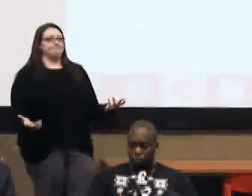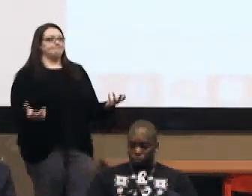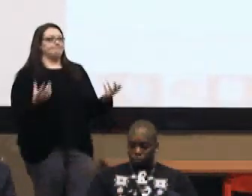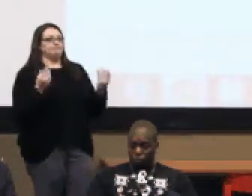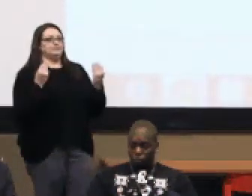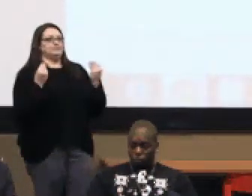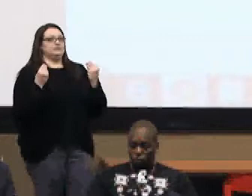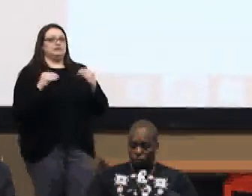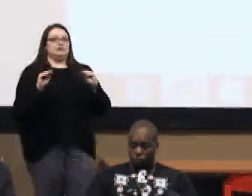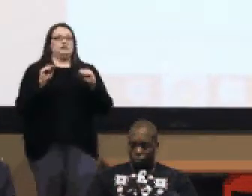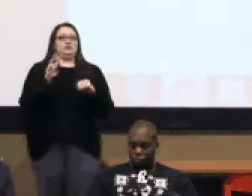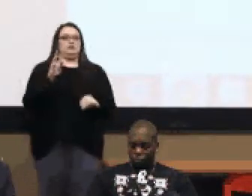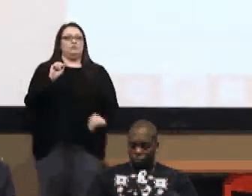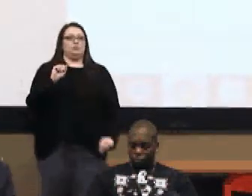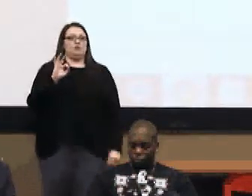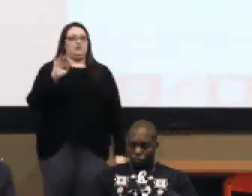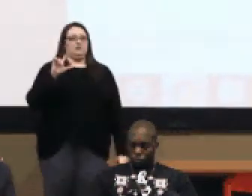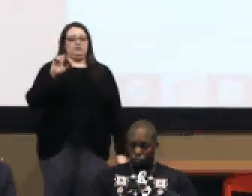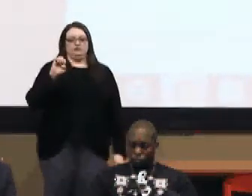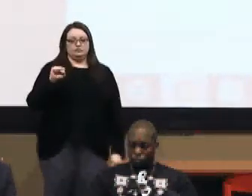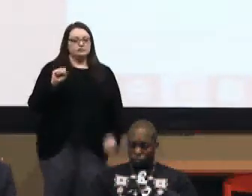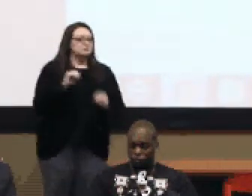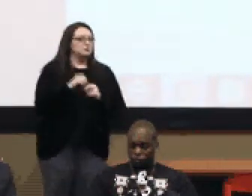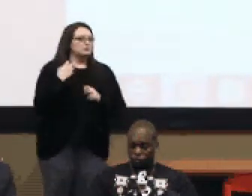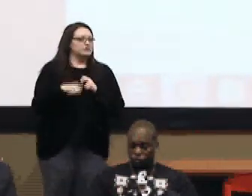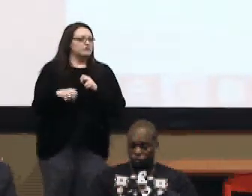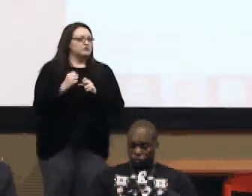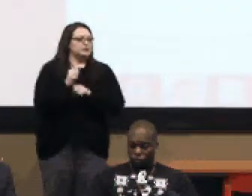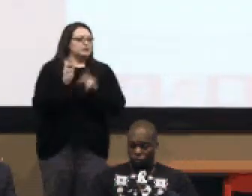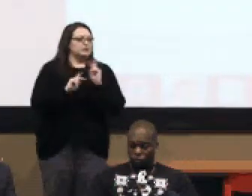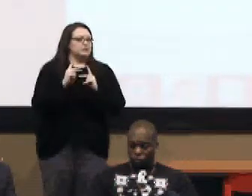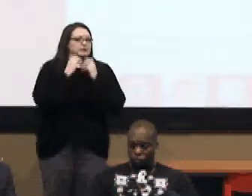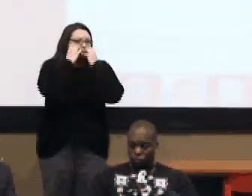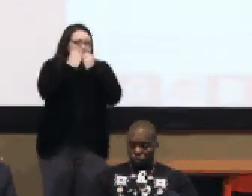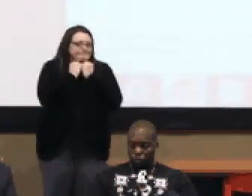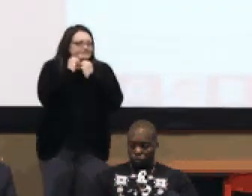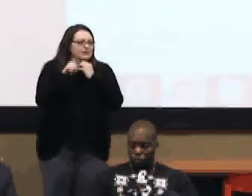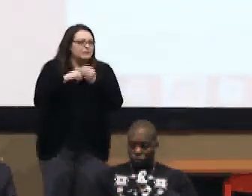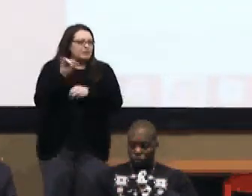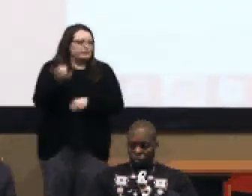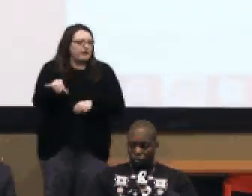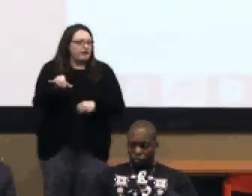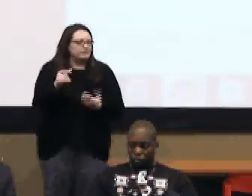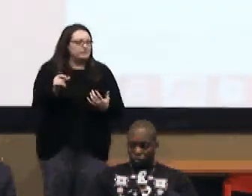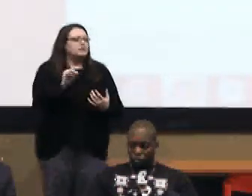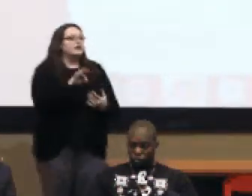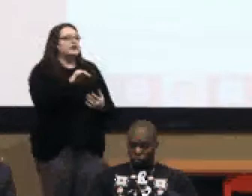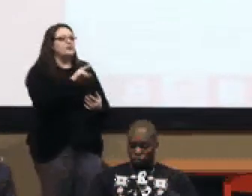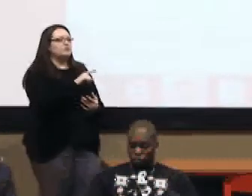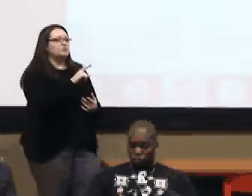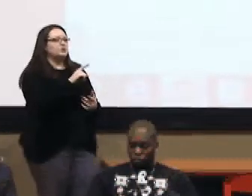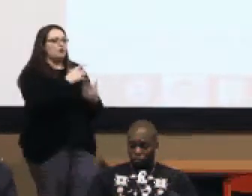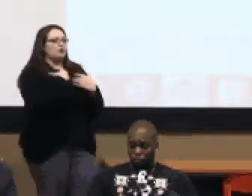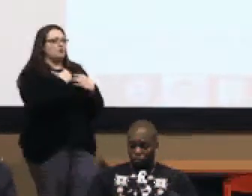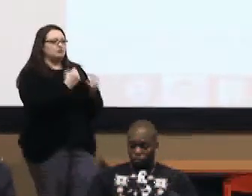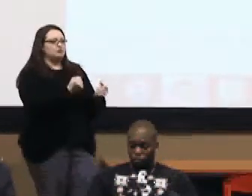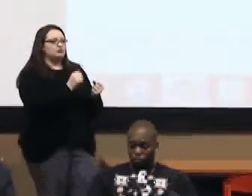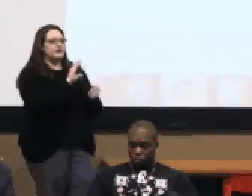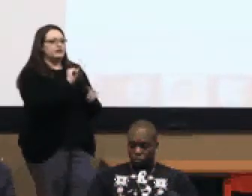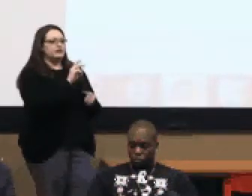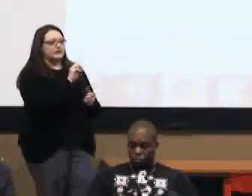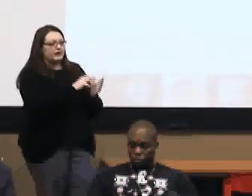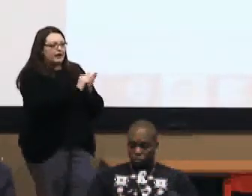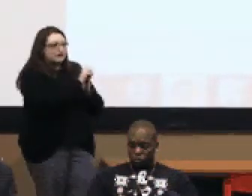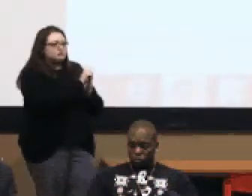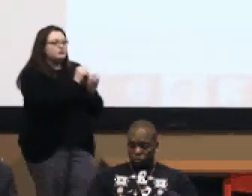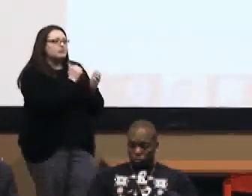selling, waffles or something, like, it's a lot harder to get people to care about that. If you're curing cancer or you're